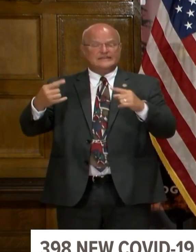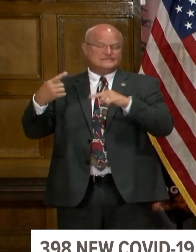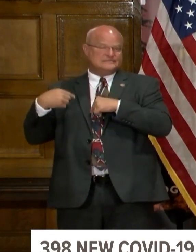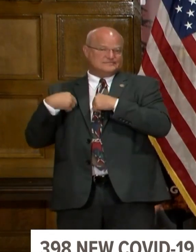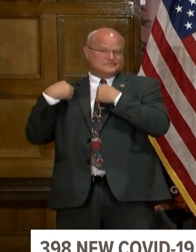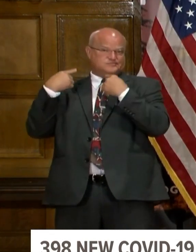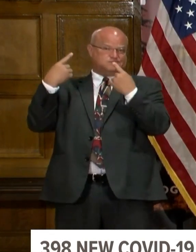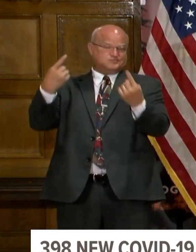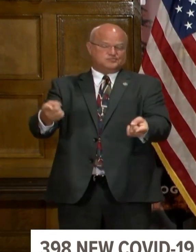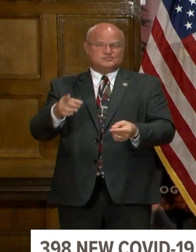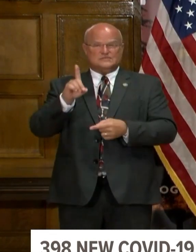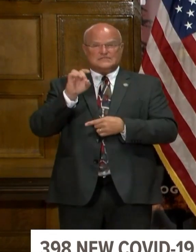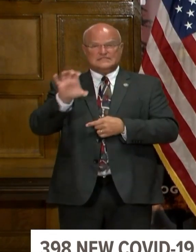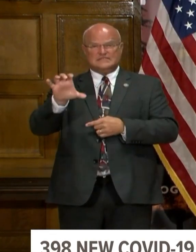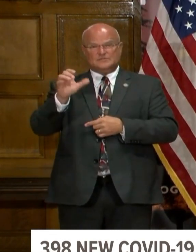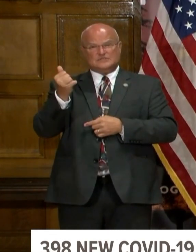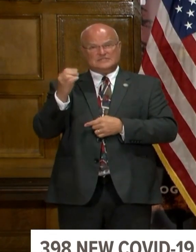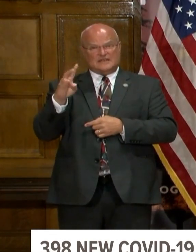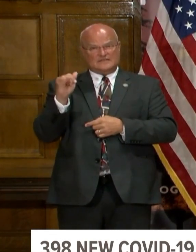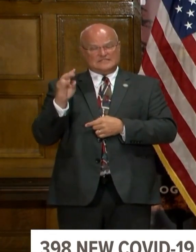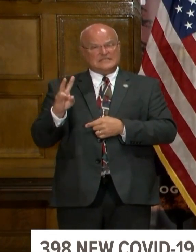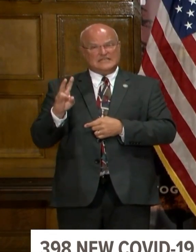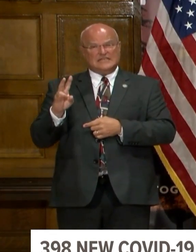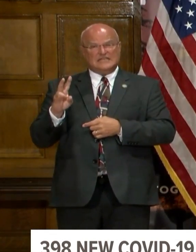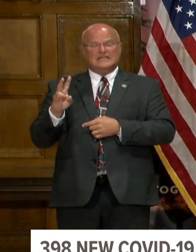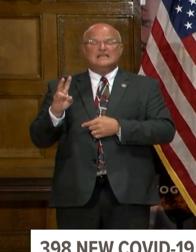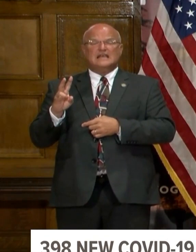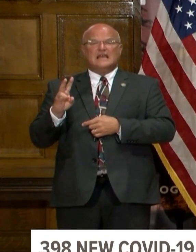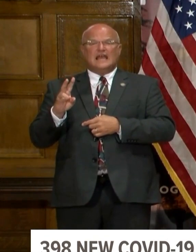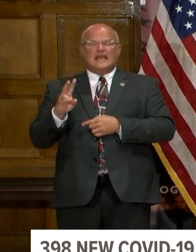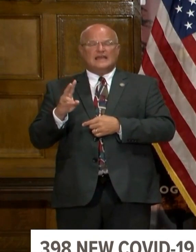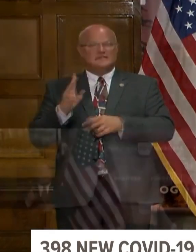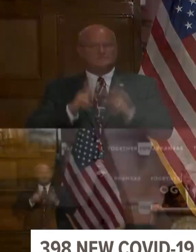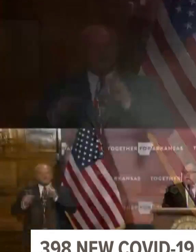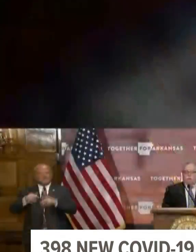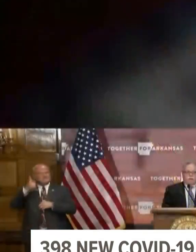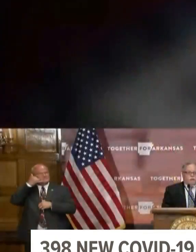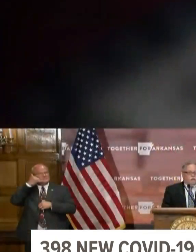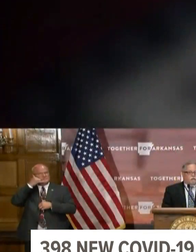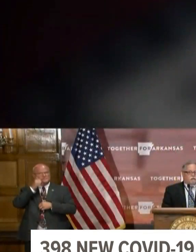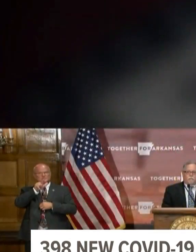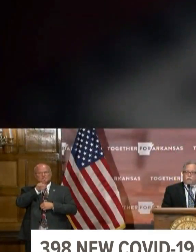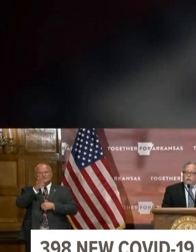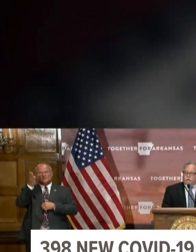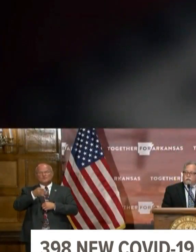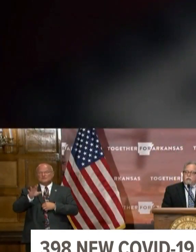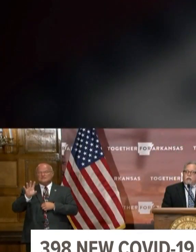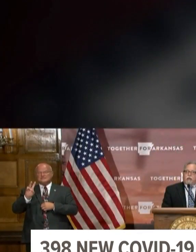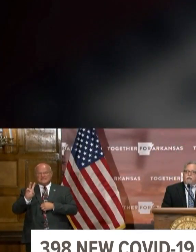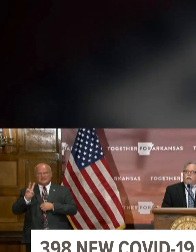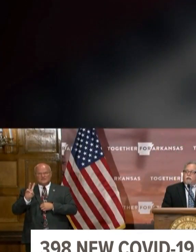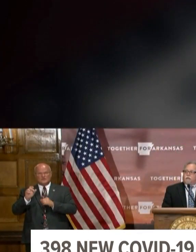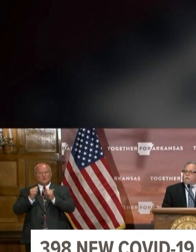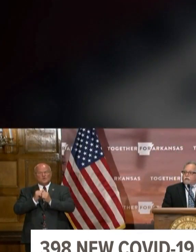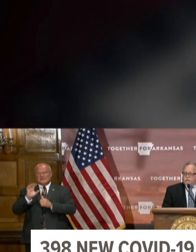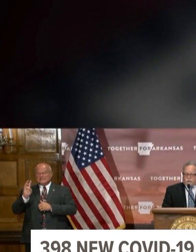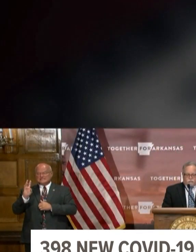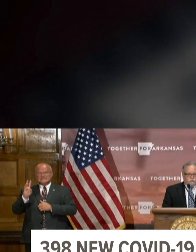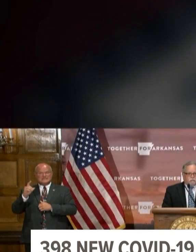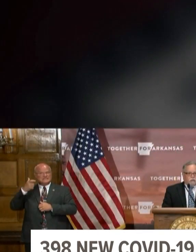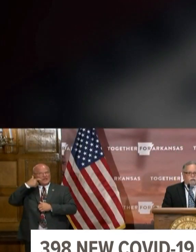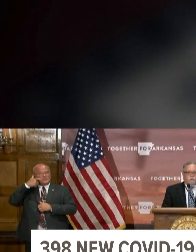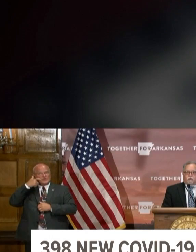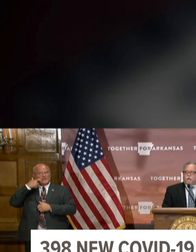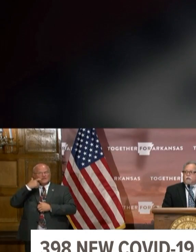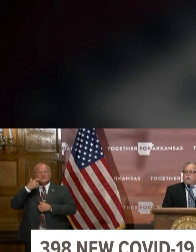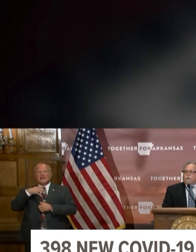since December of 2017. It's manned 24/7 with 6 operators. And as